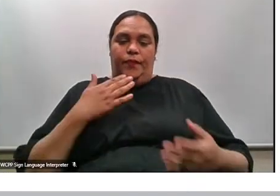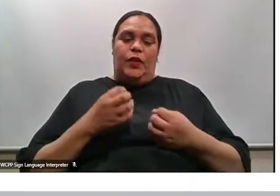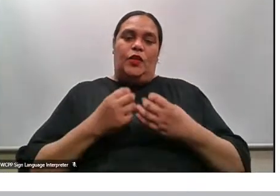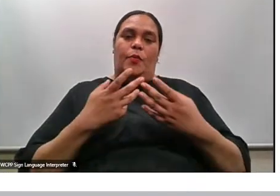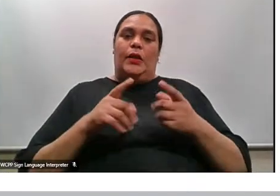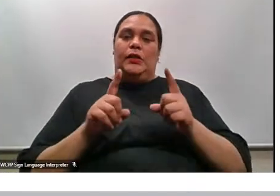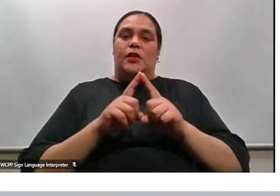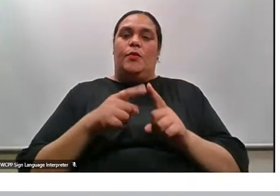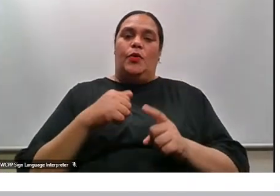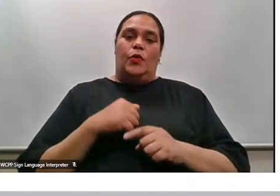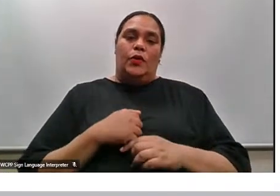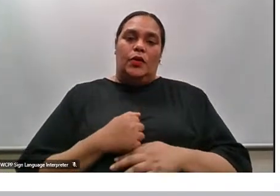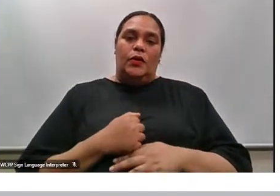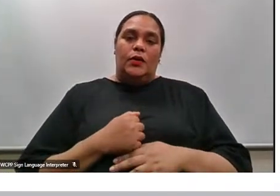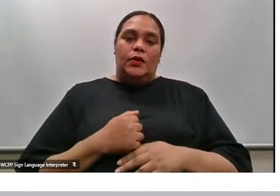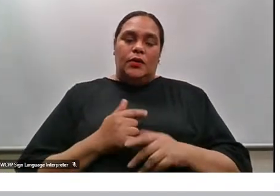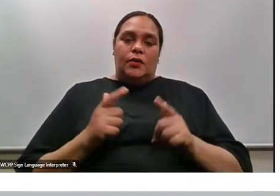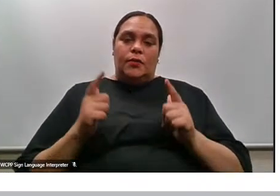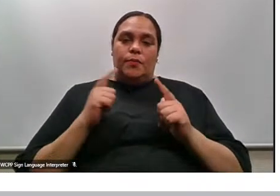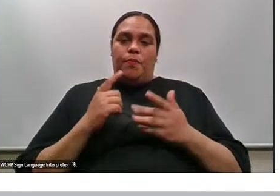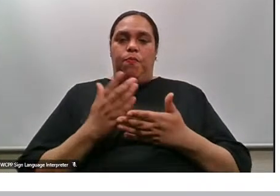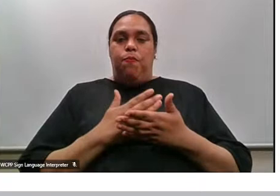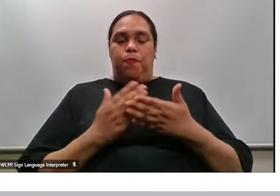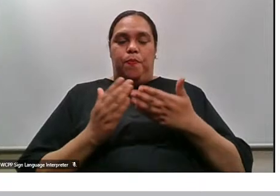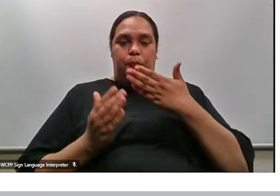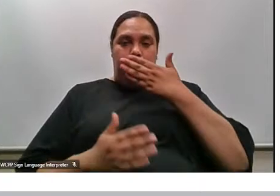also allow for some of the